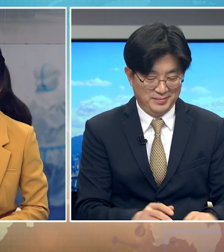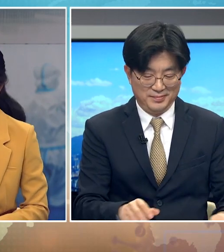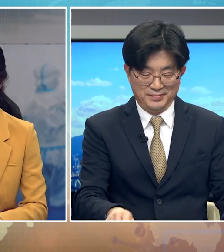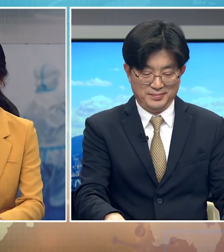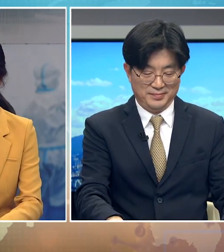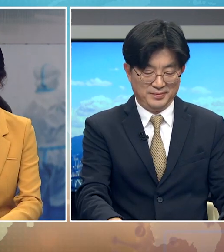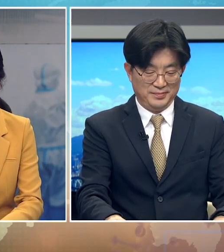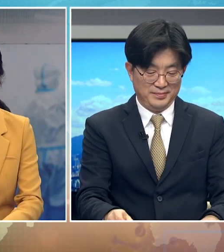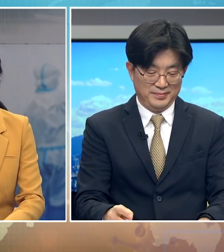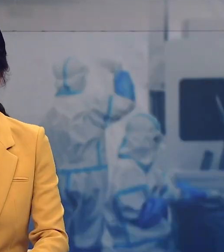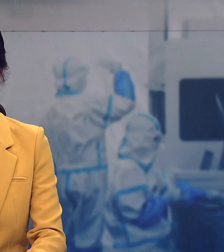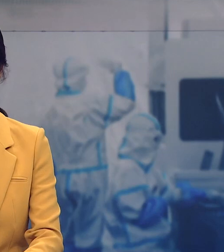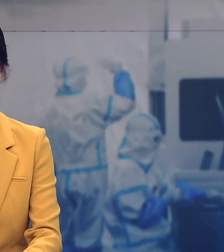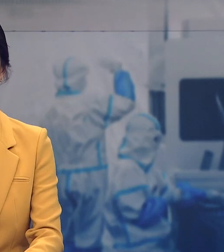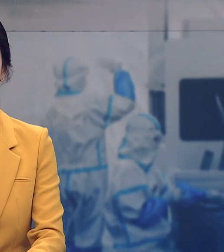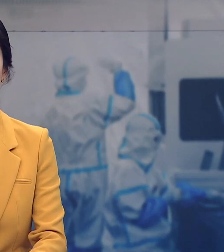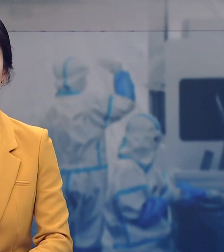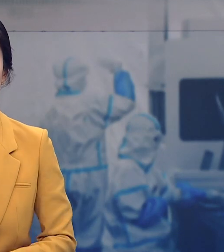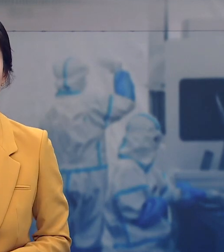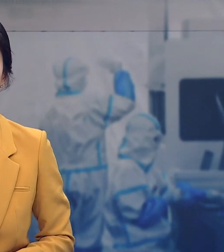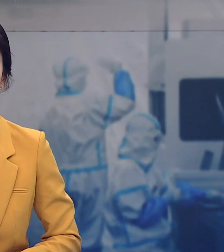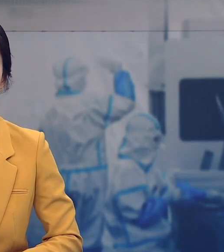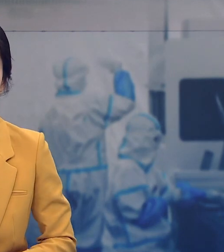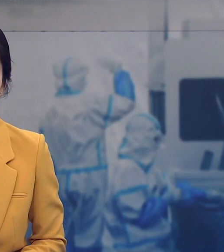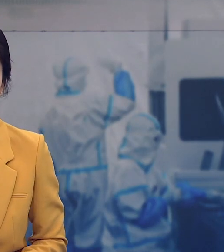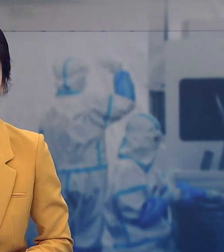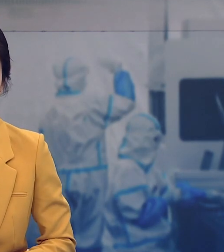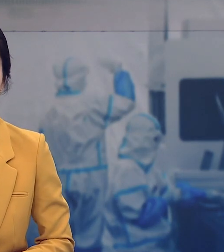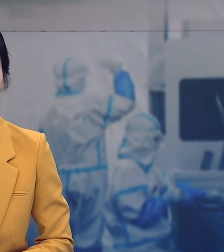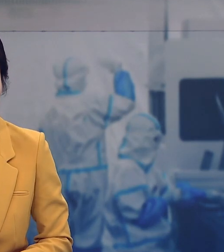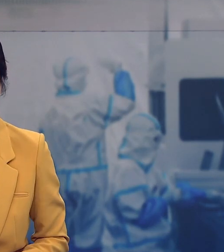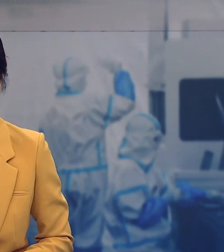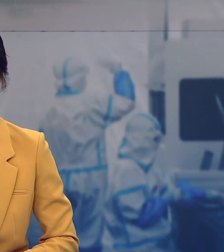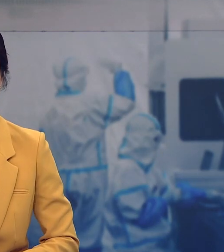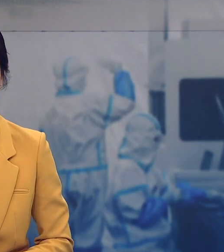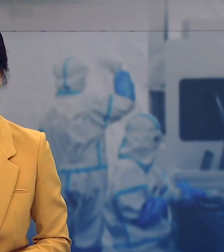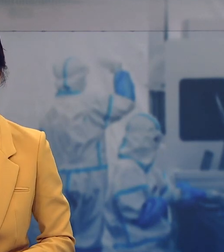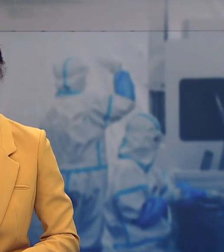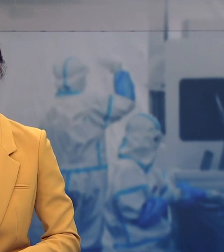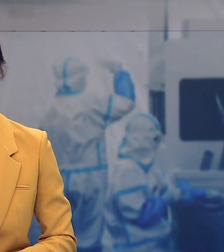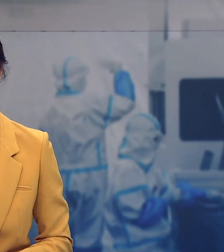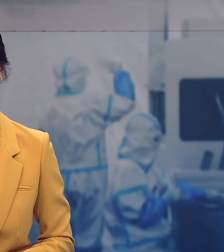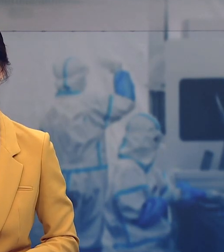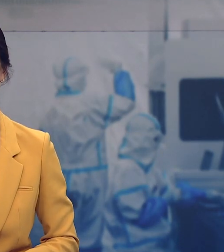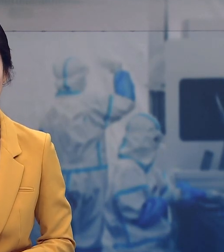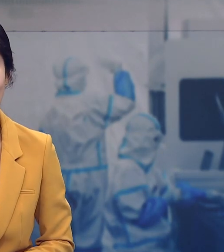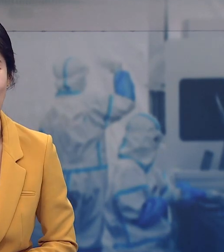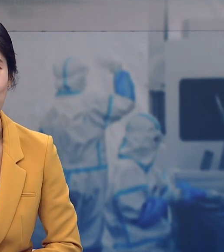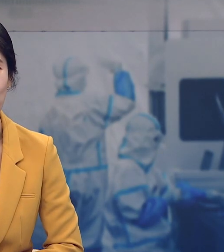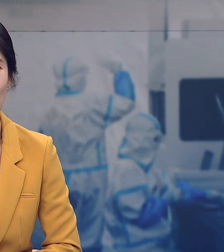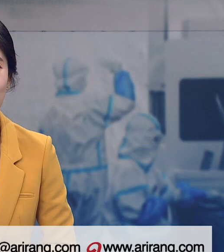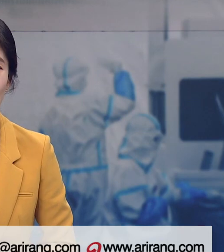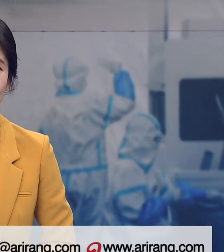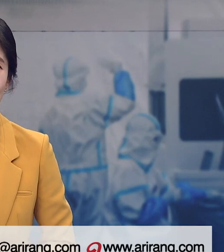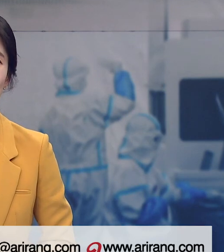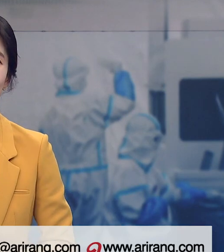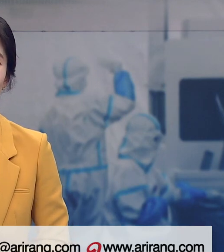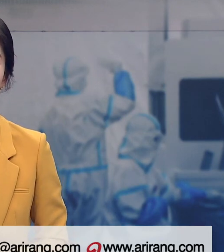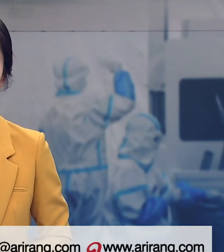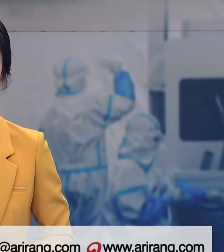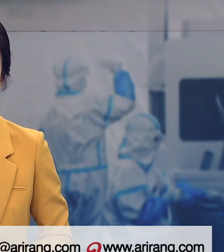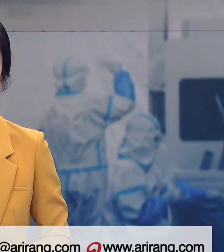Thank you. Right. A tangible economic rebound is possible if the pandemic is brought under control. Having said that, we ask our